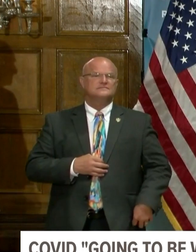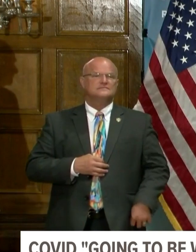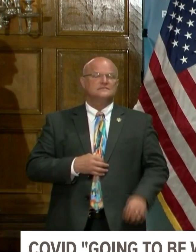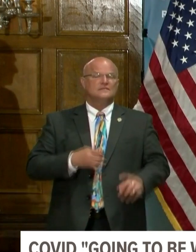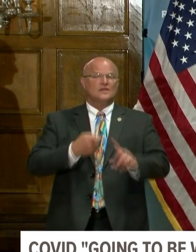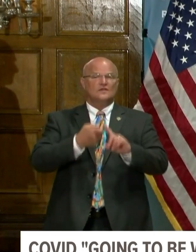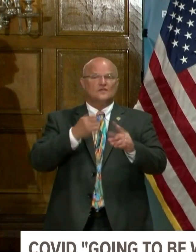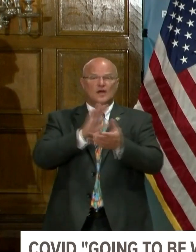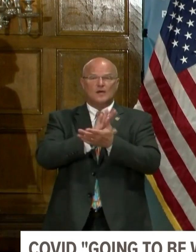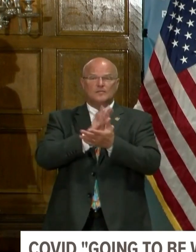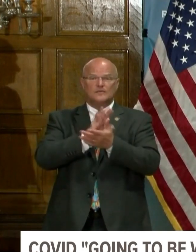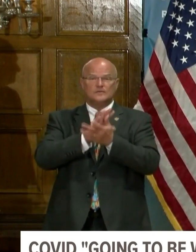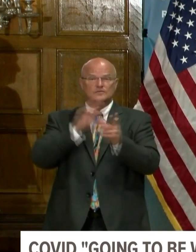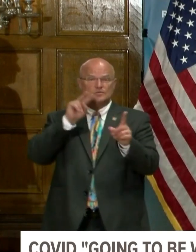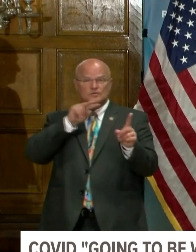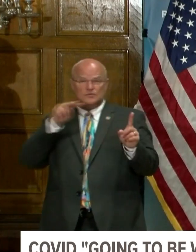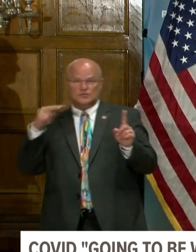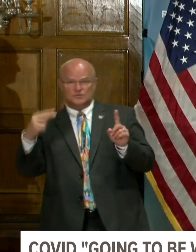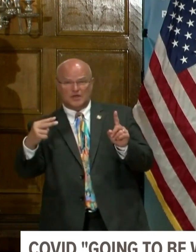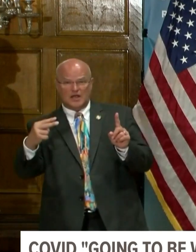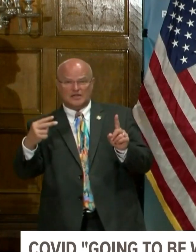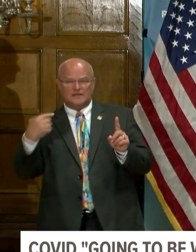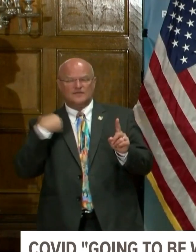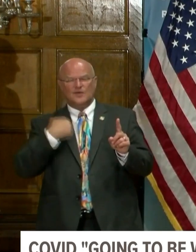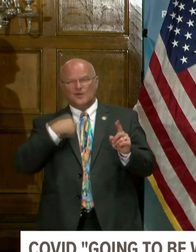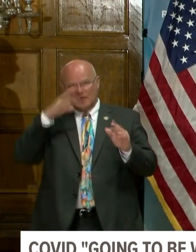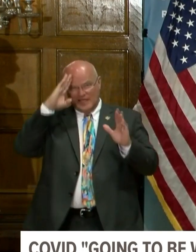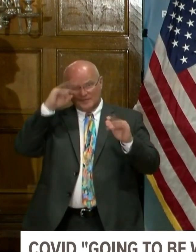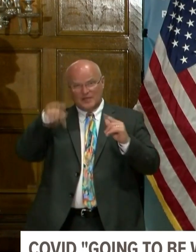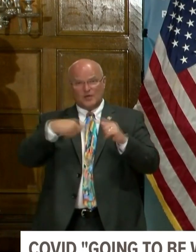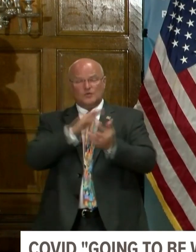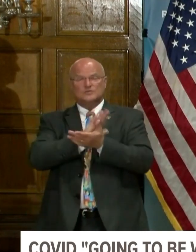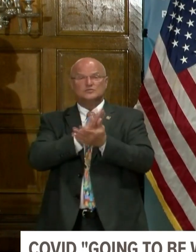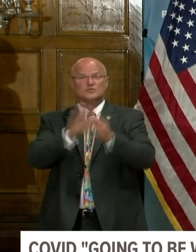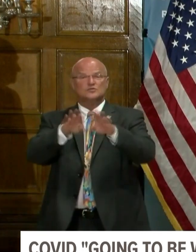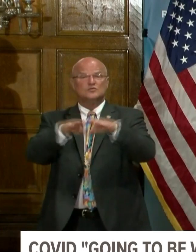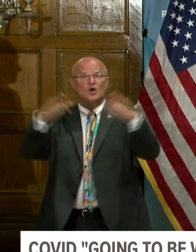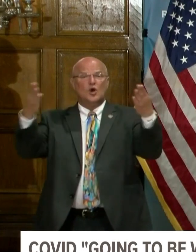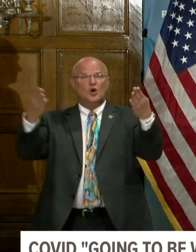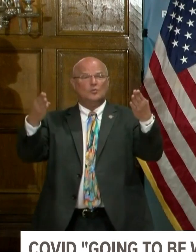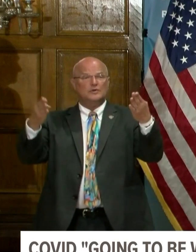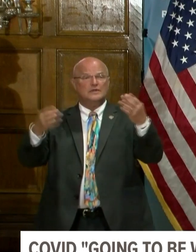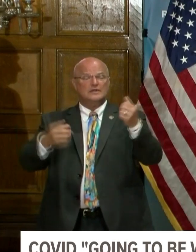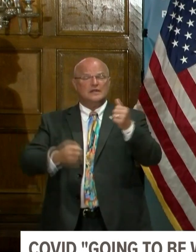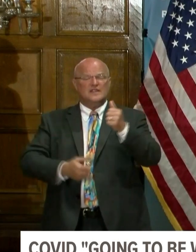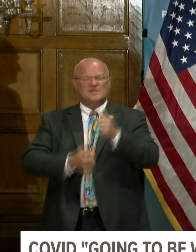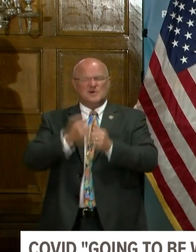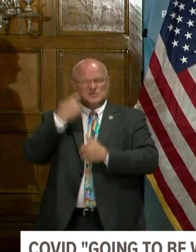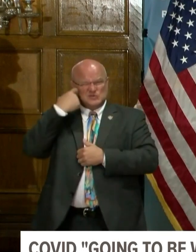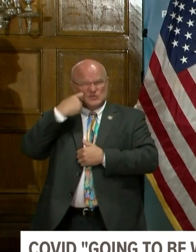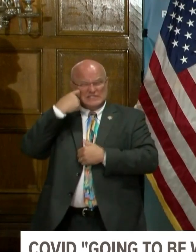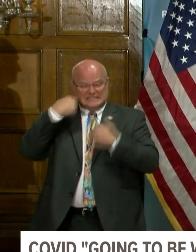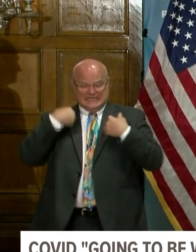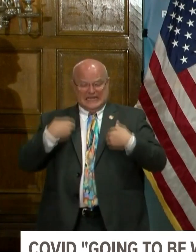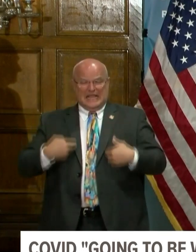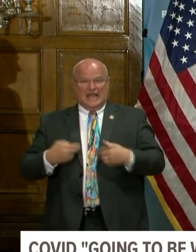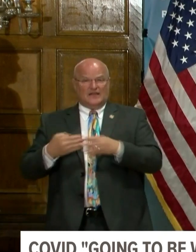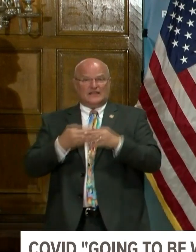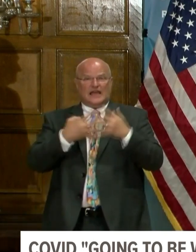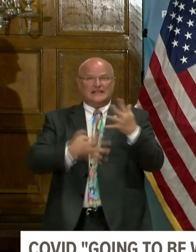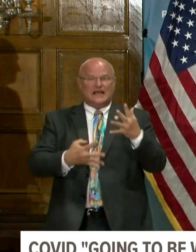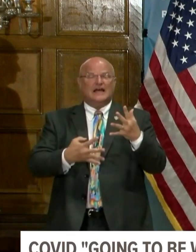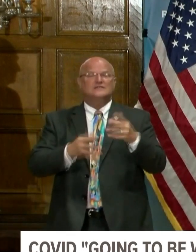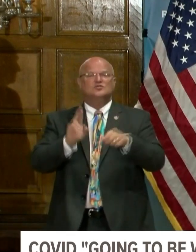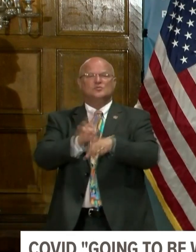And from a school aspect, we expect that when schools open, the most recent health guidance will be applied to school